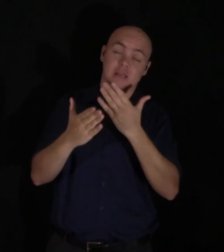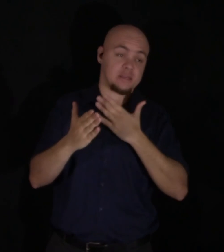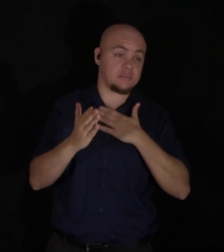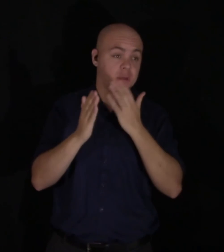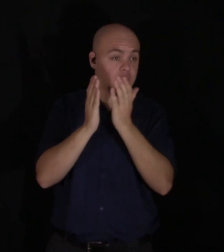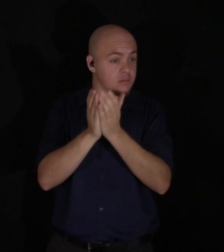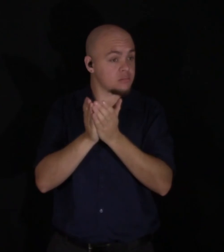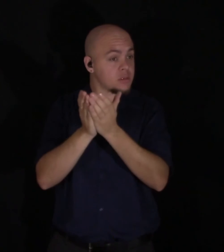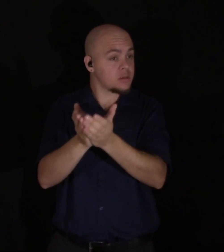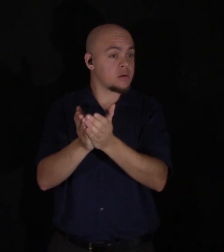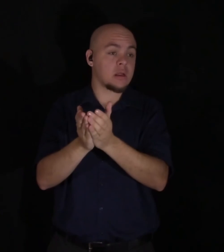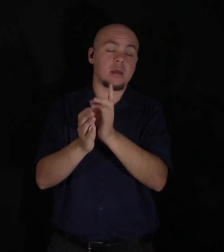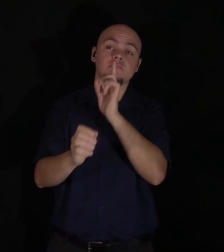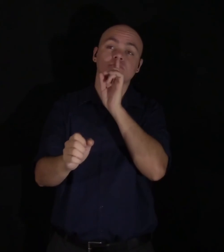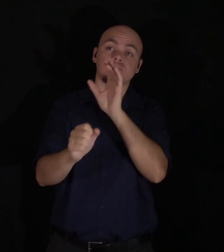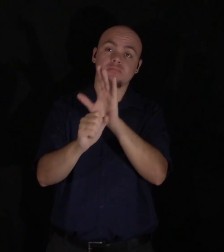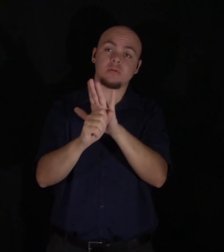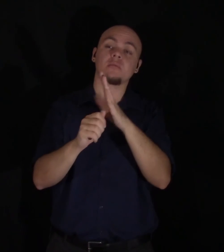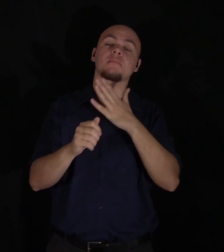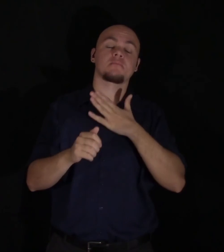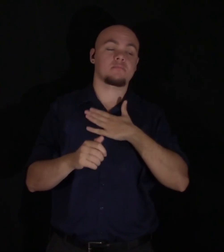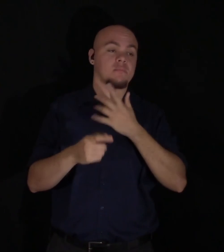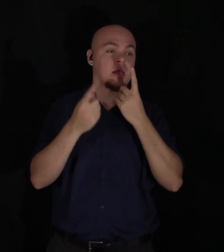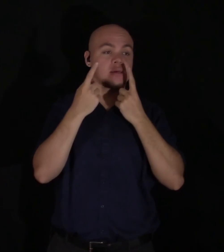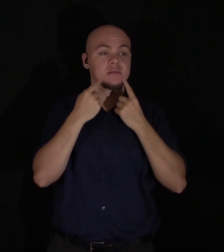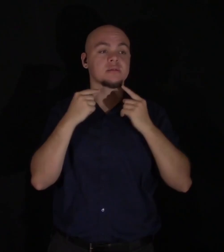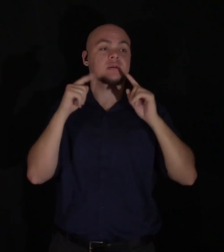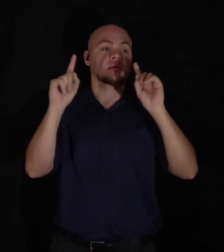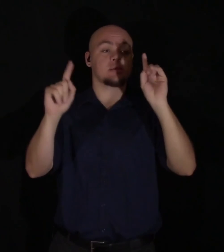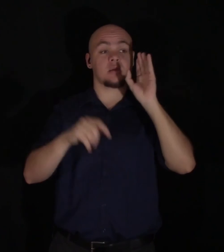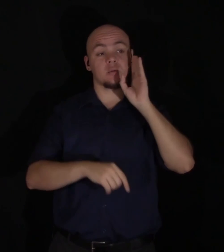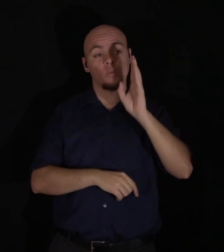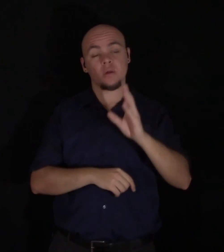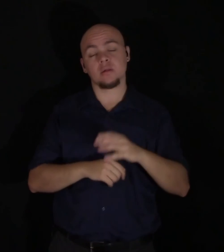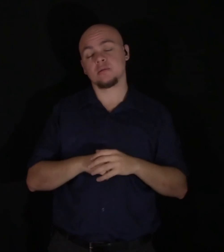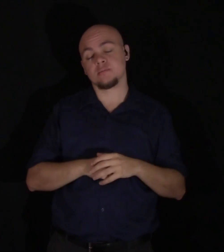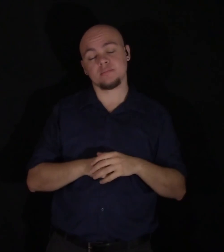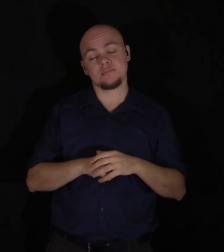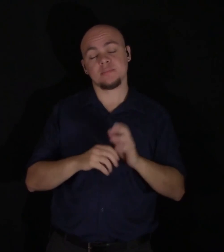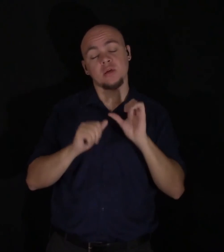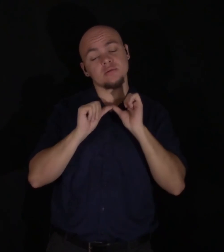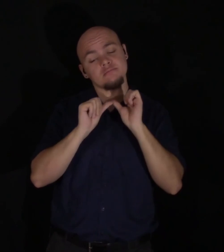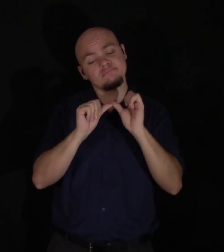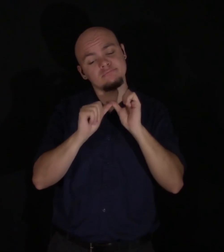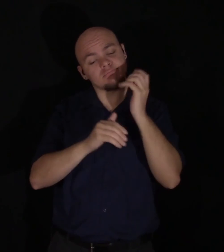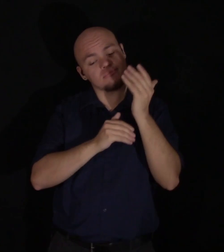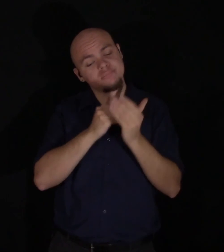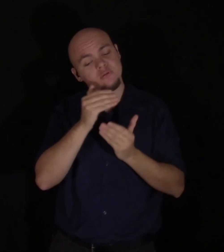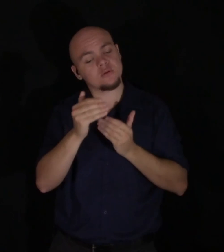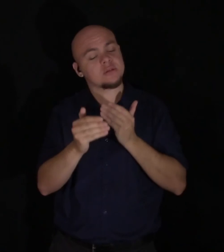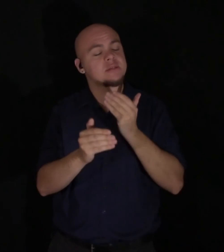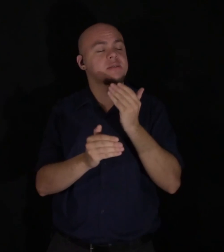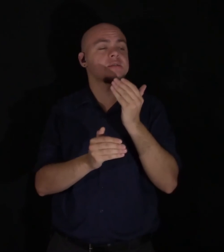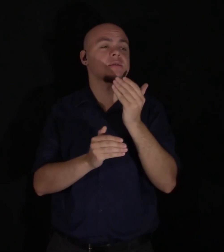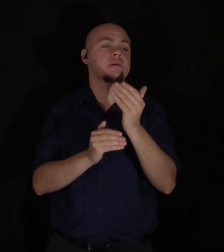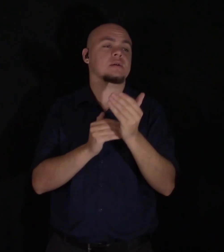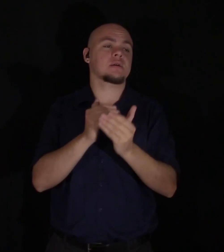testimonies of my triumph. Why not still proceed over the untamed yet